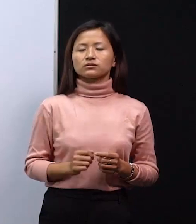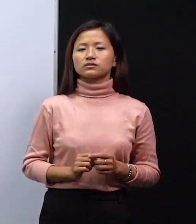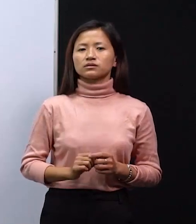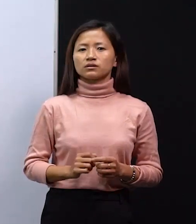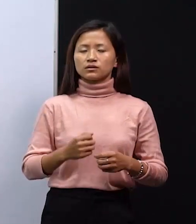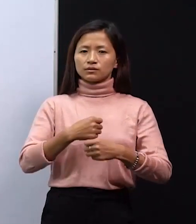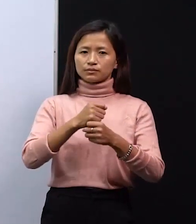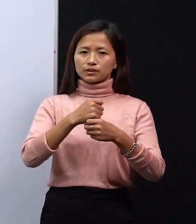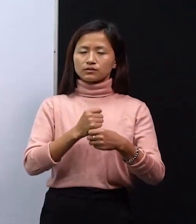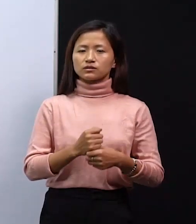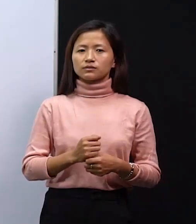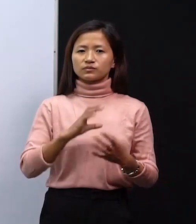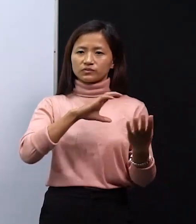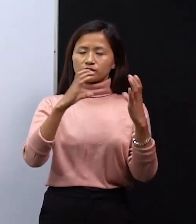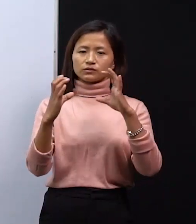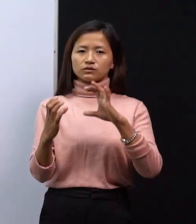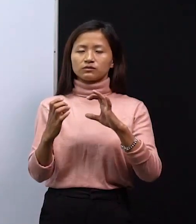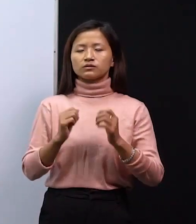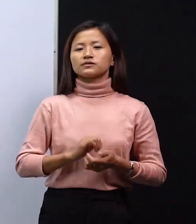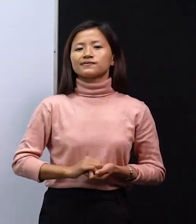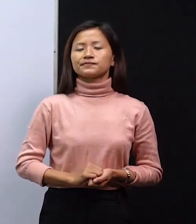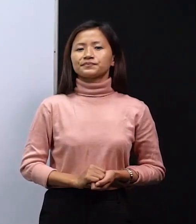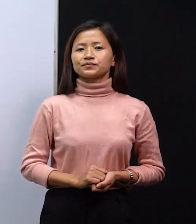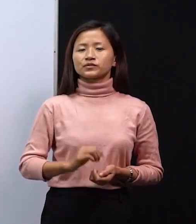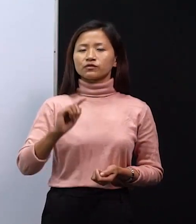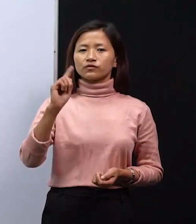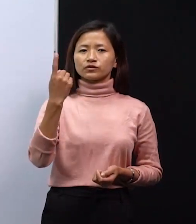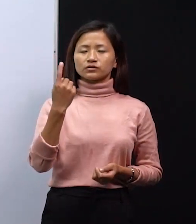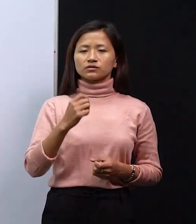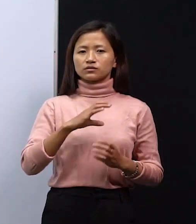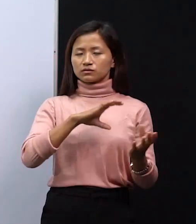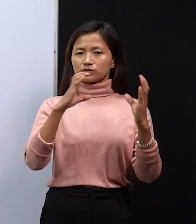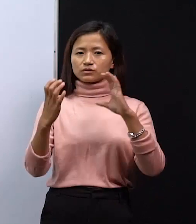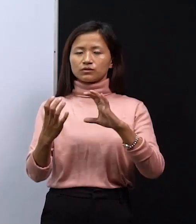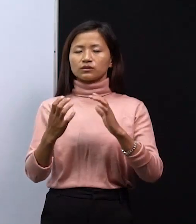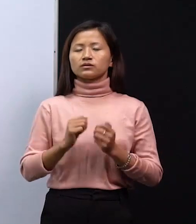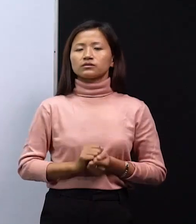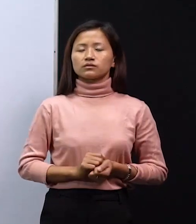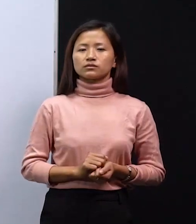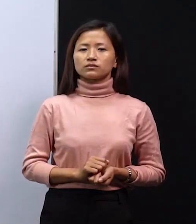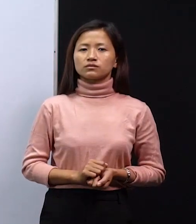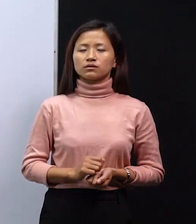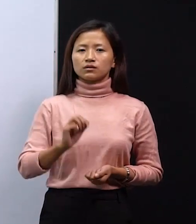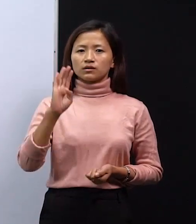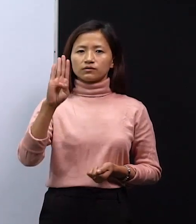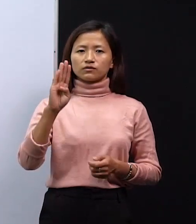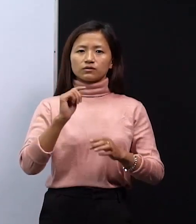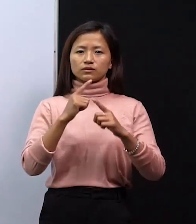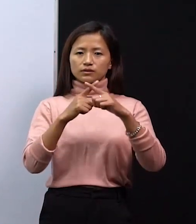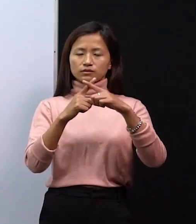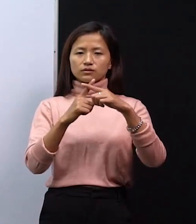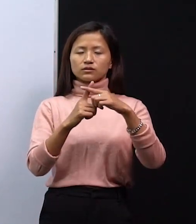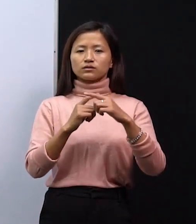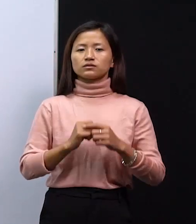have to make some changes here. The first change that we're going to do is like this.